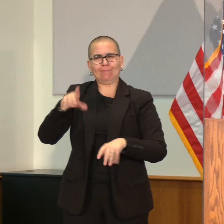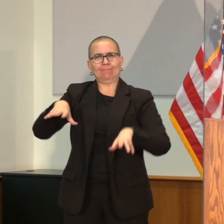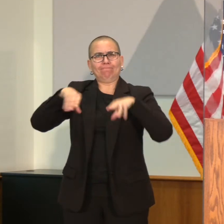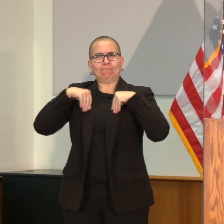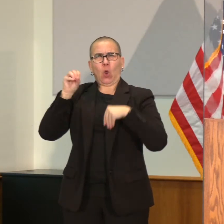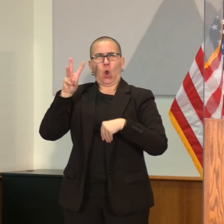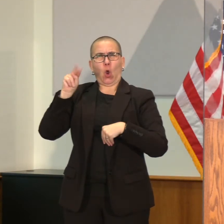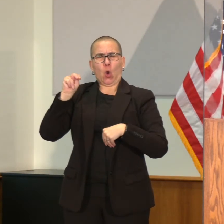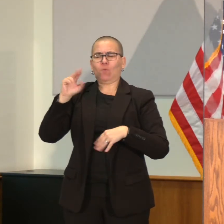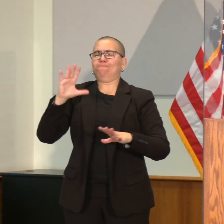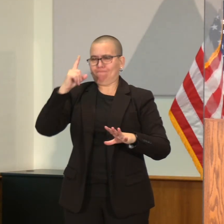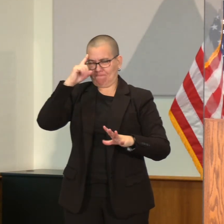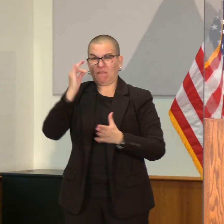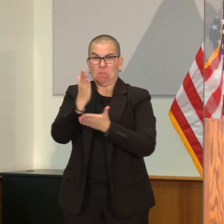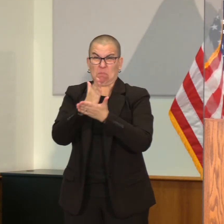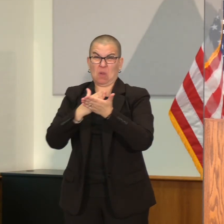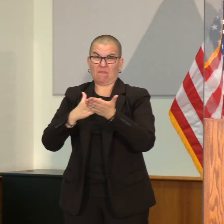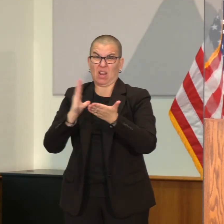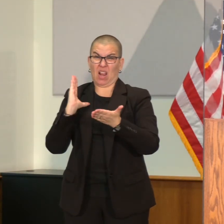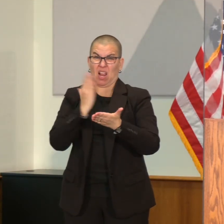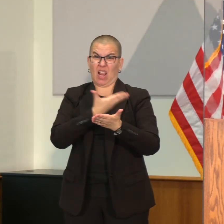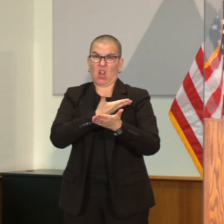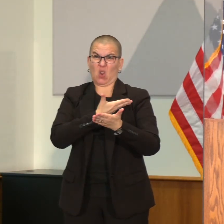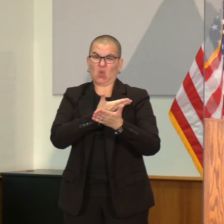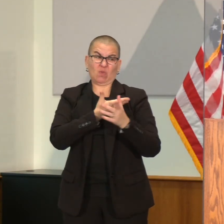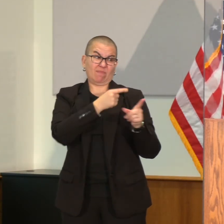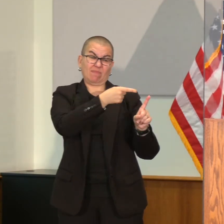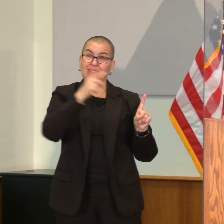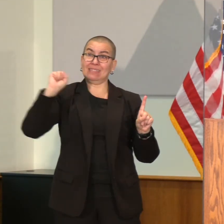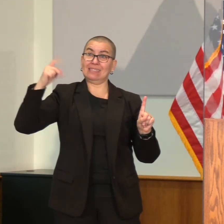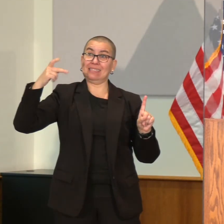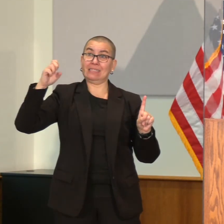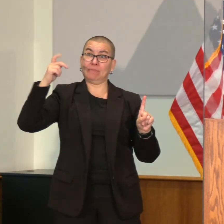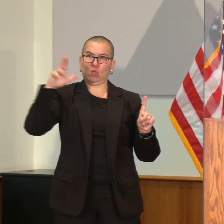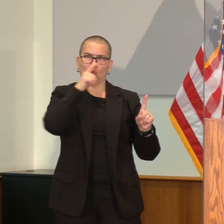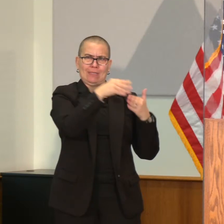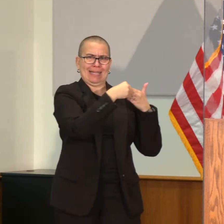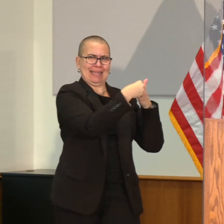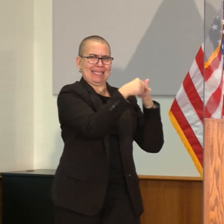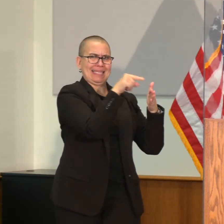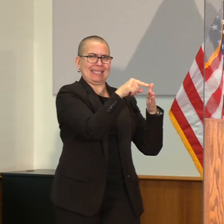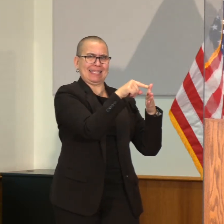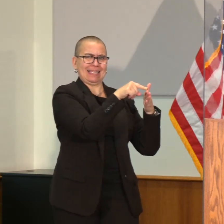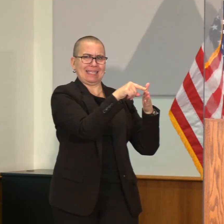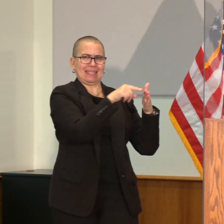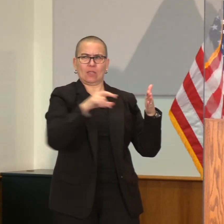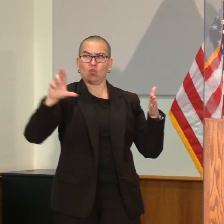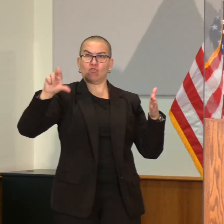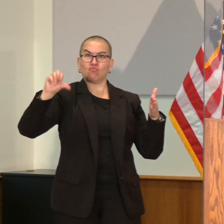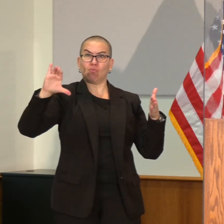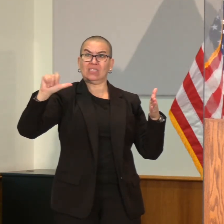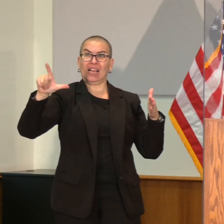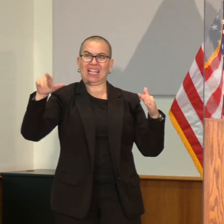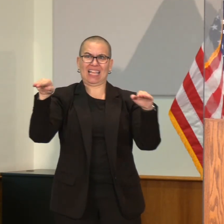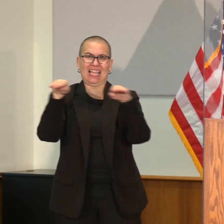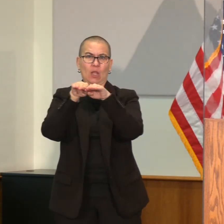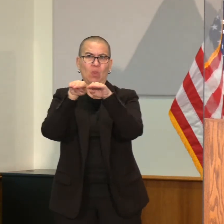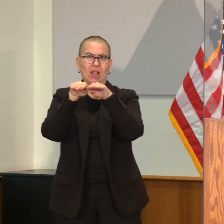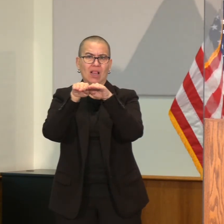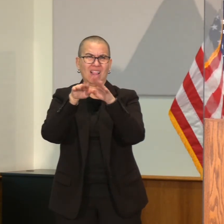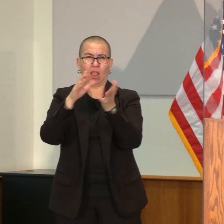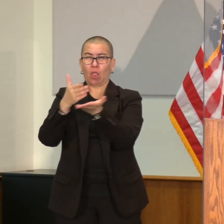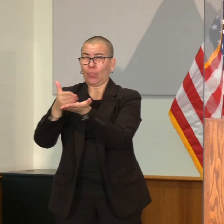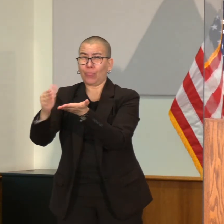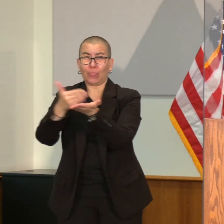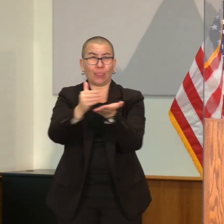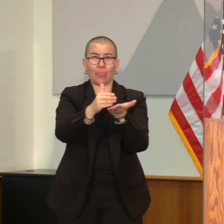speaker, myself, and our caucus to address the racial equity challenges and racism challenges